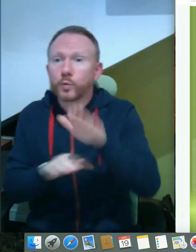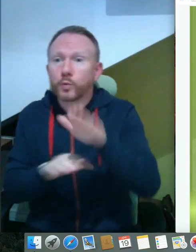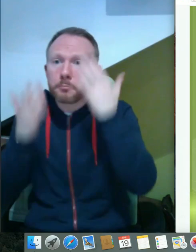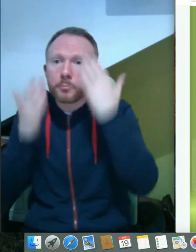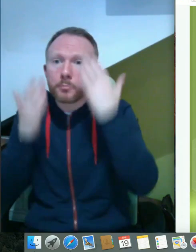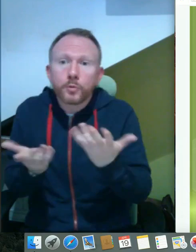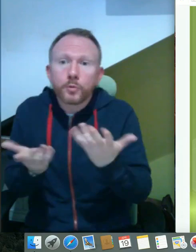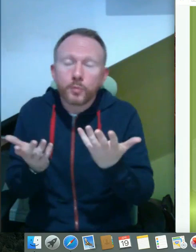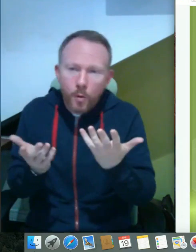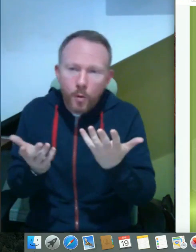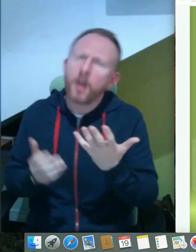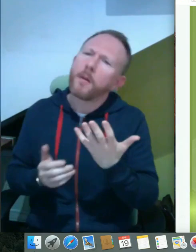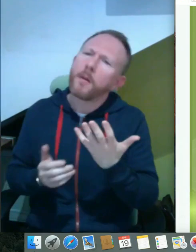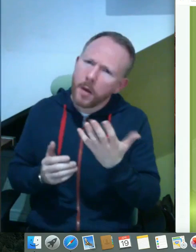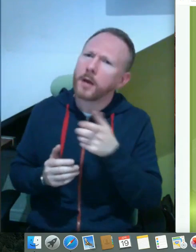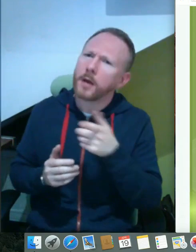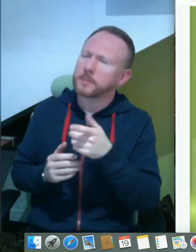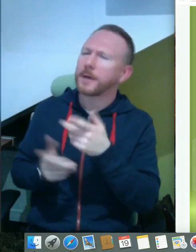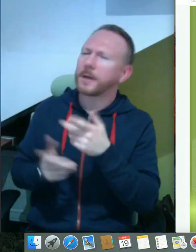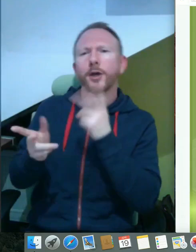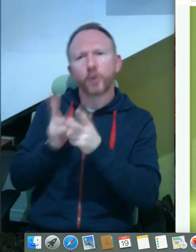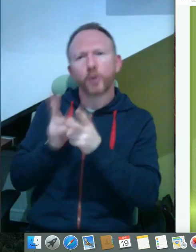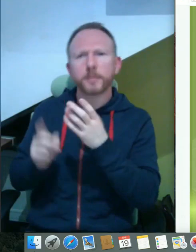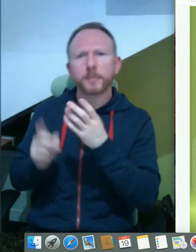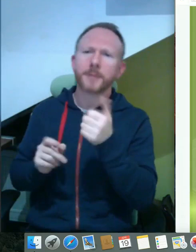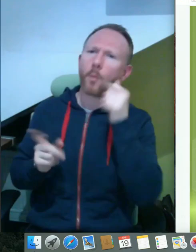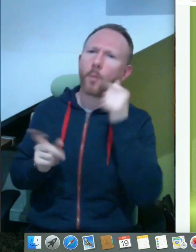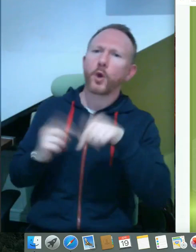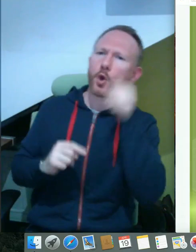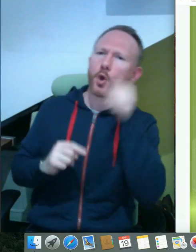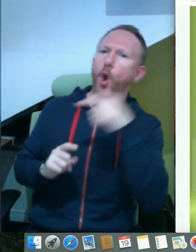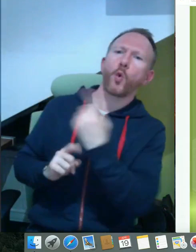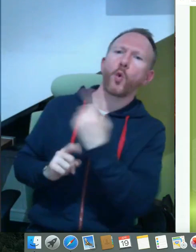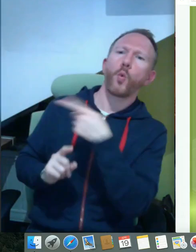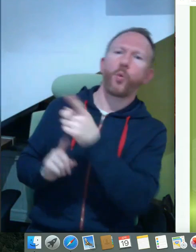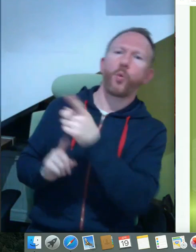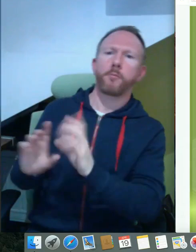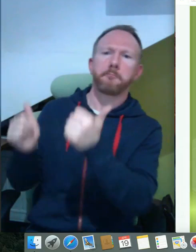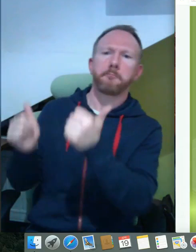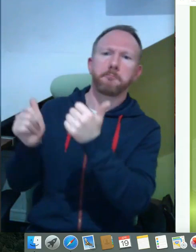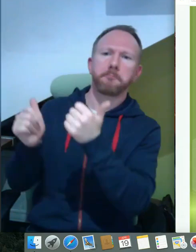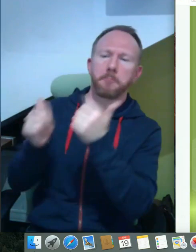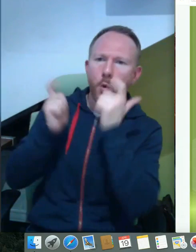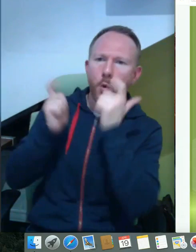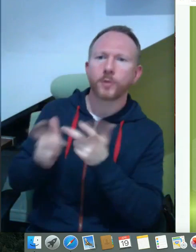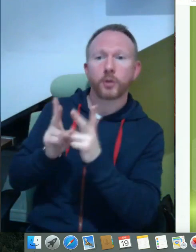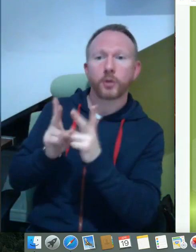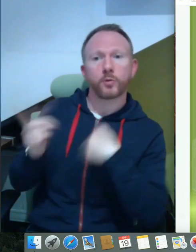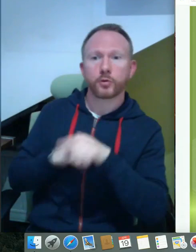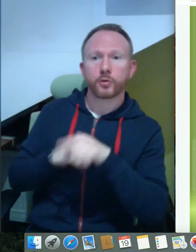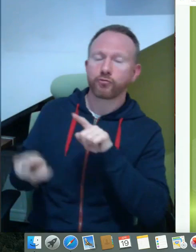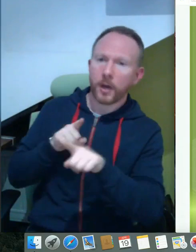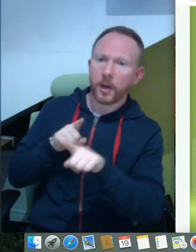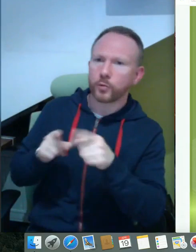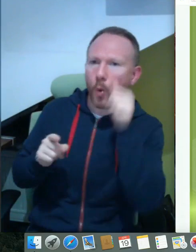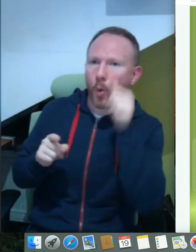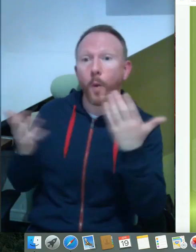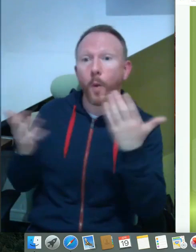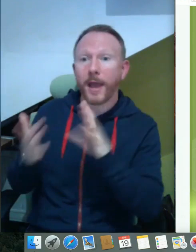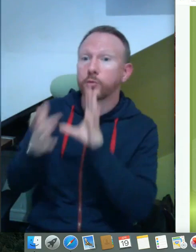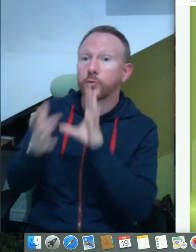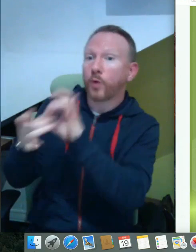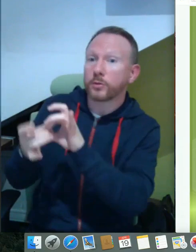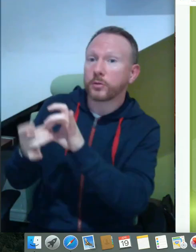known practitioners in the field, I do think it would be useful to have a place to go to find them. Sarah